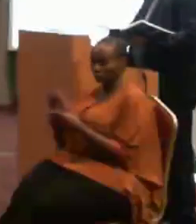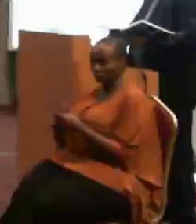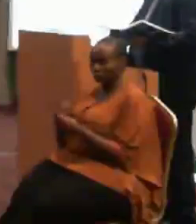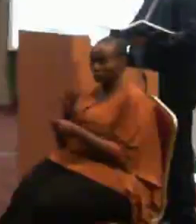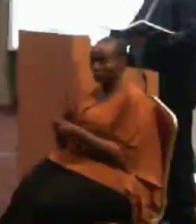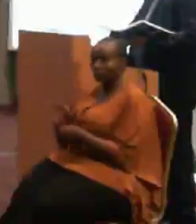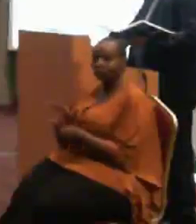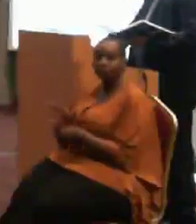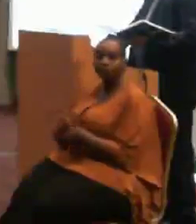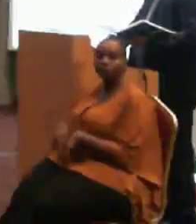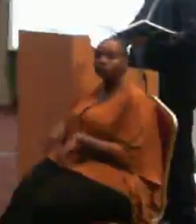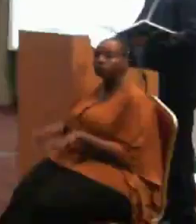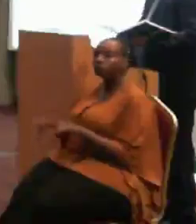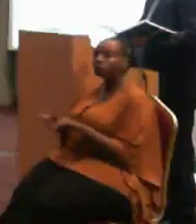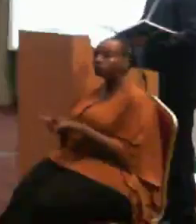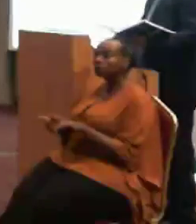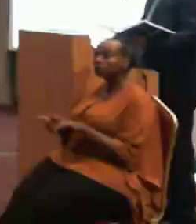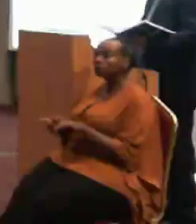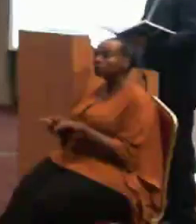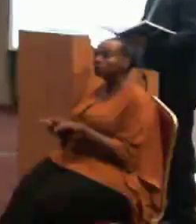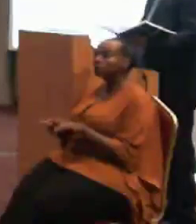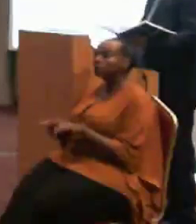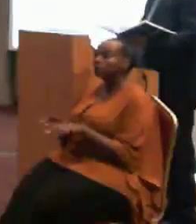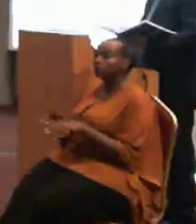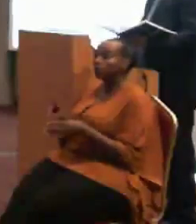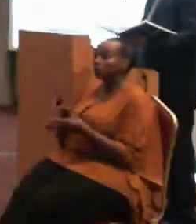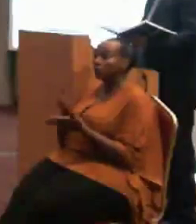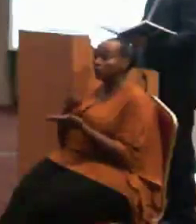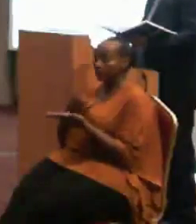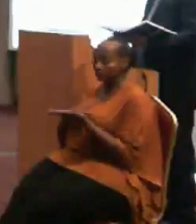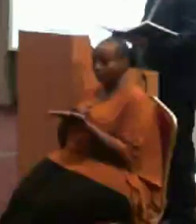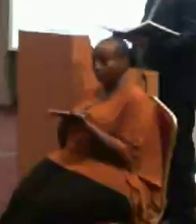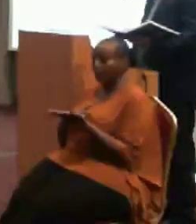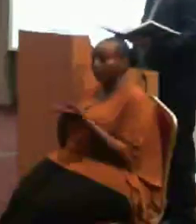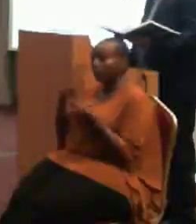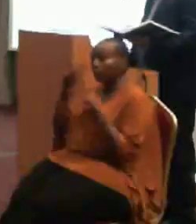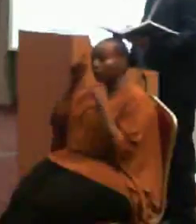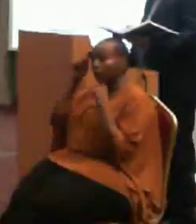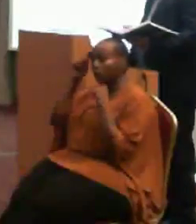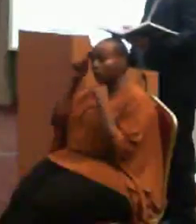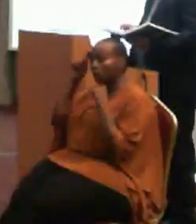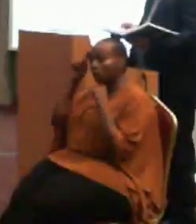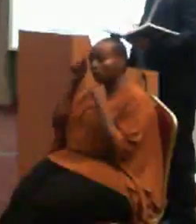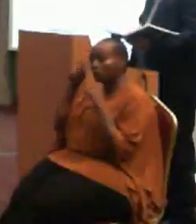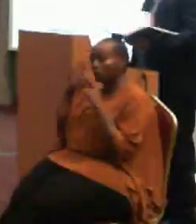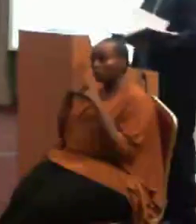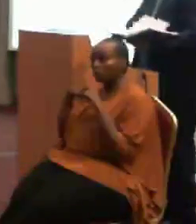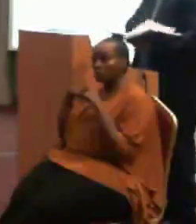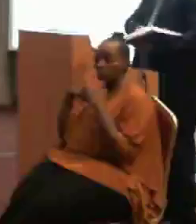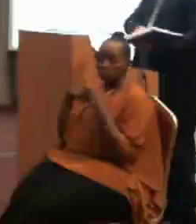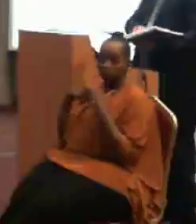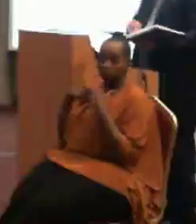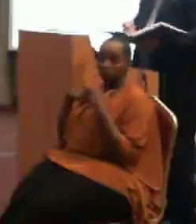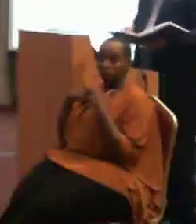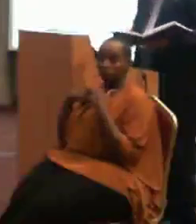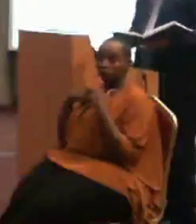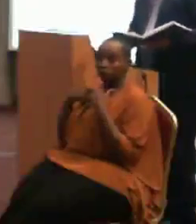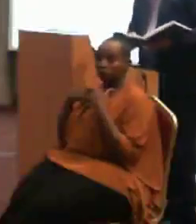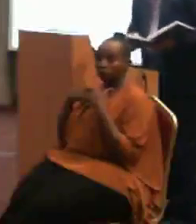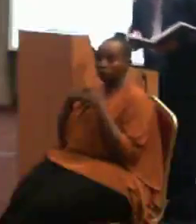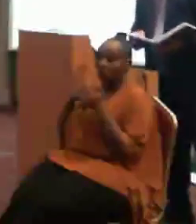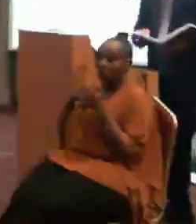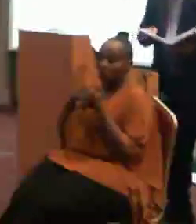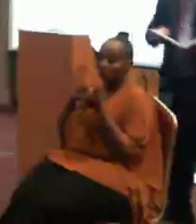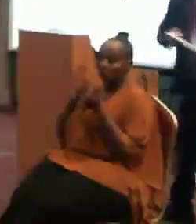The debt profile, maybe Andre can deal with that and the maturity of the